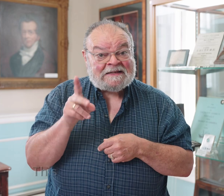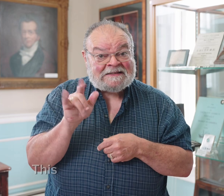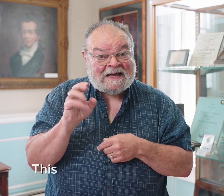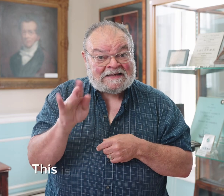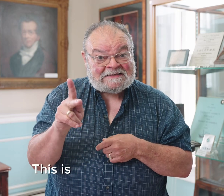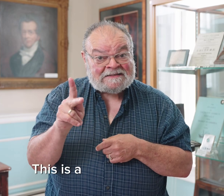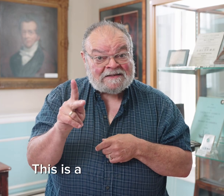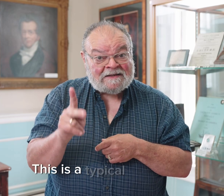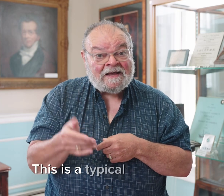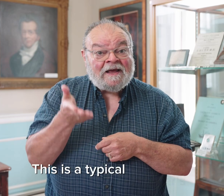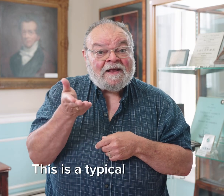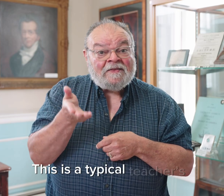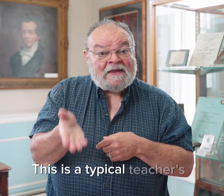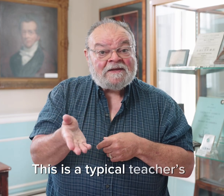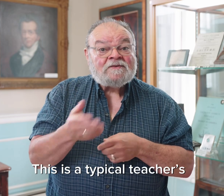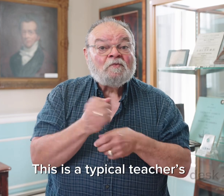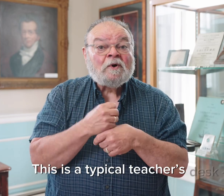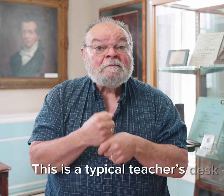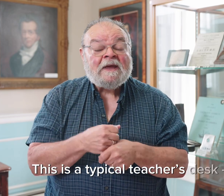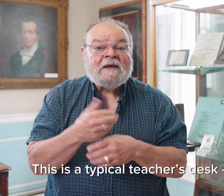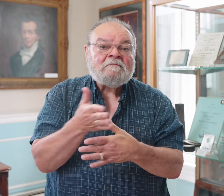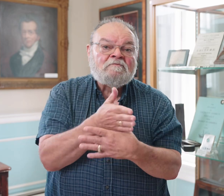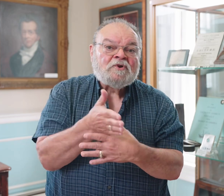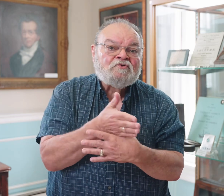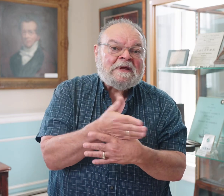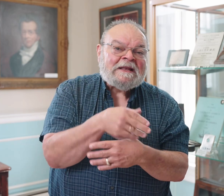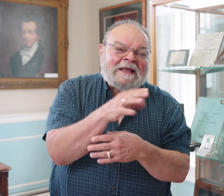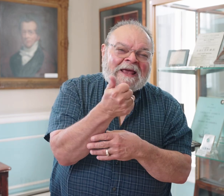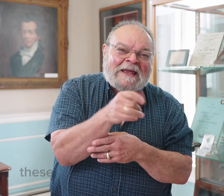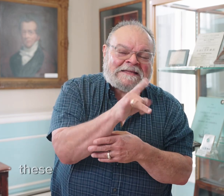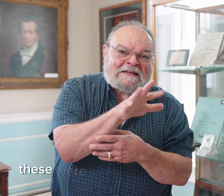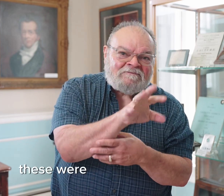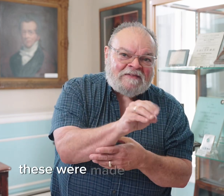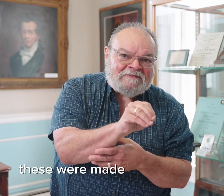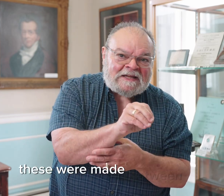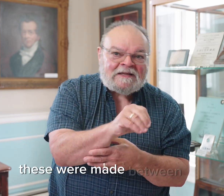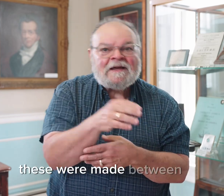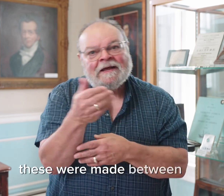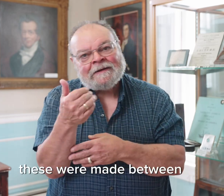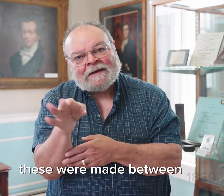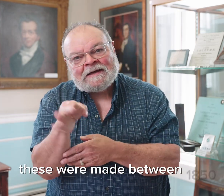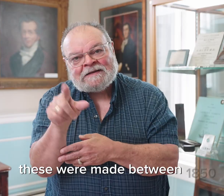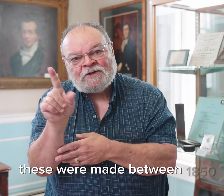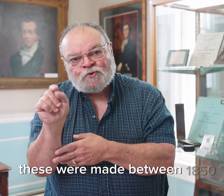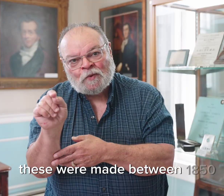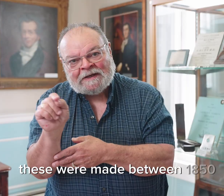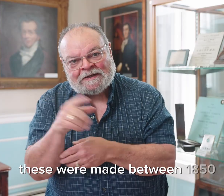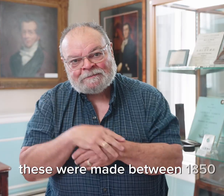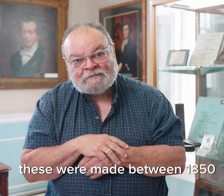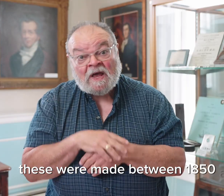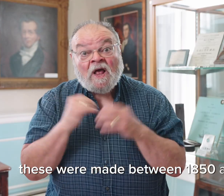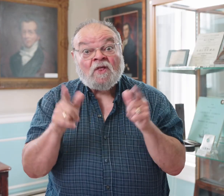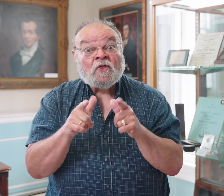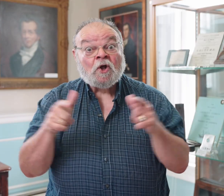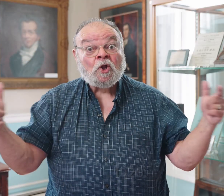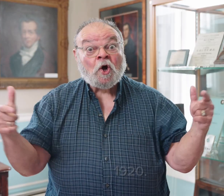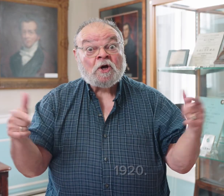This is a typical teacher's desk. These were made between 1850 and